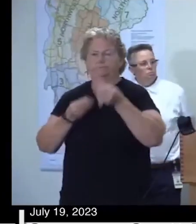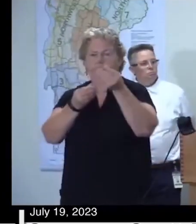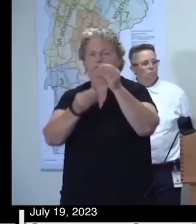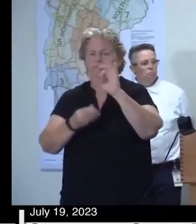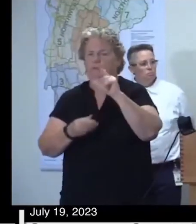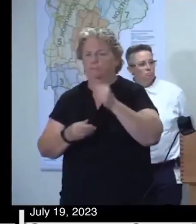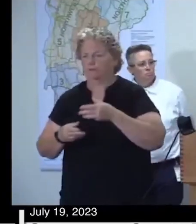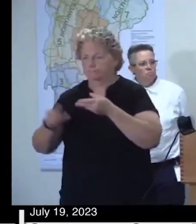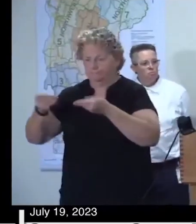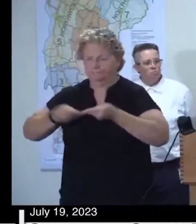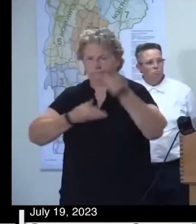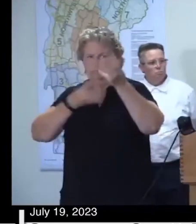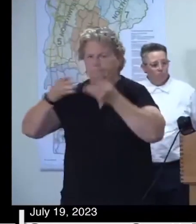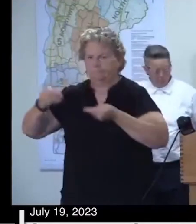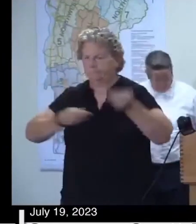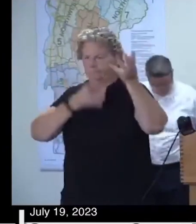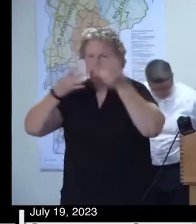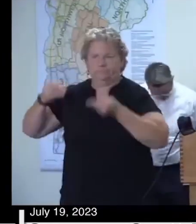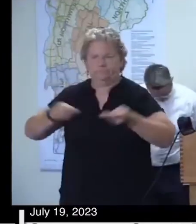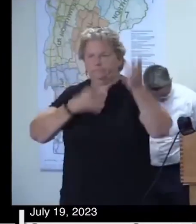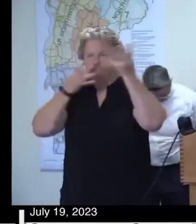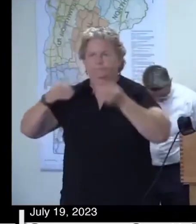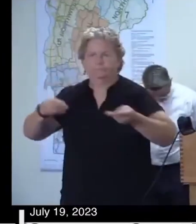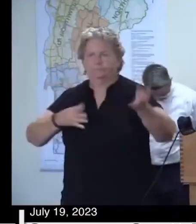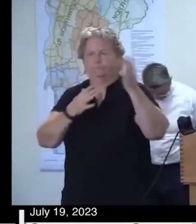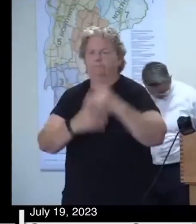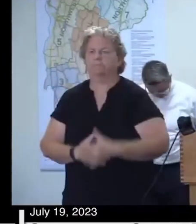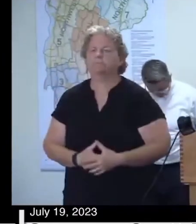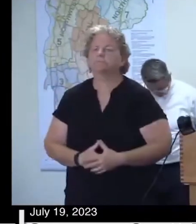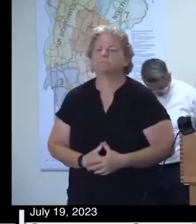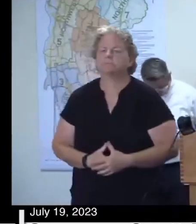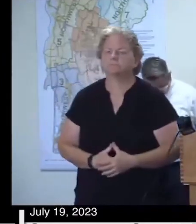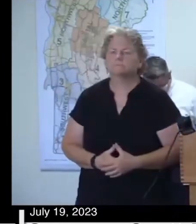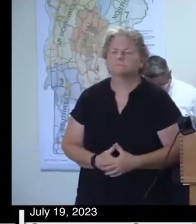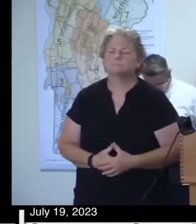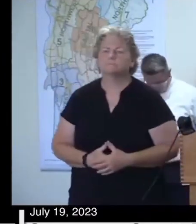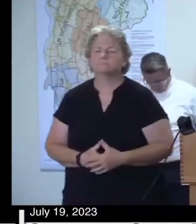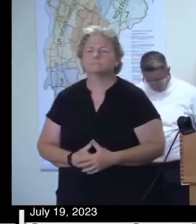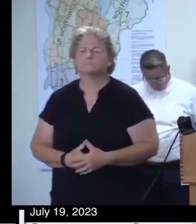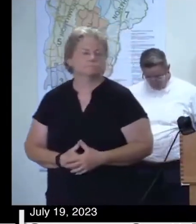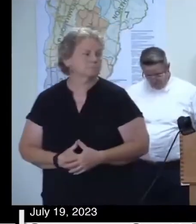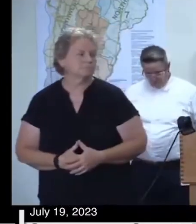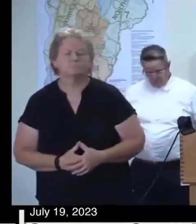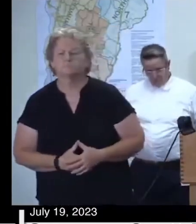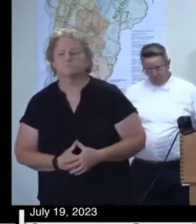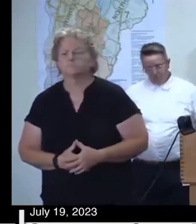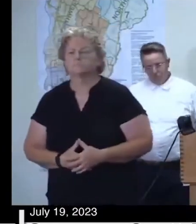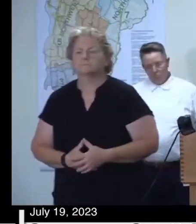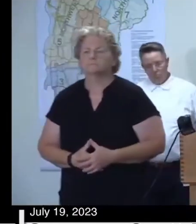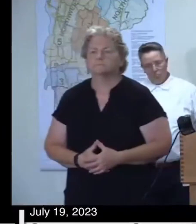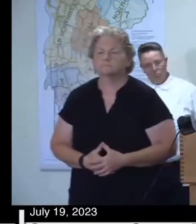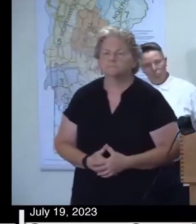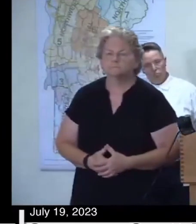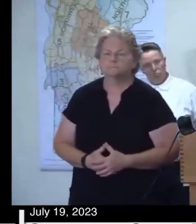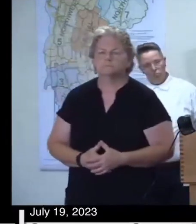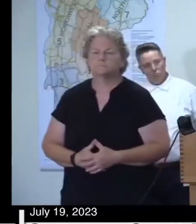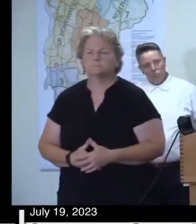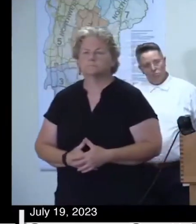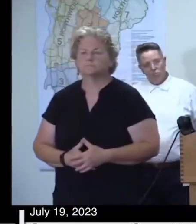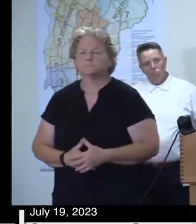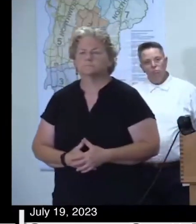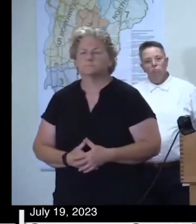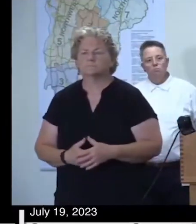are letters that some of the applicants will receive where we're looking for more information. The way it is written